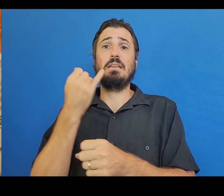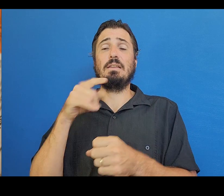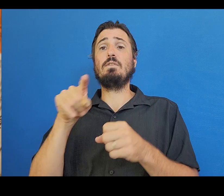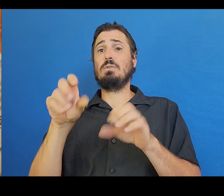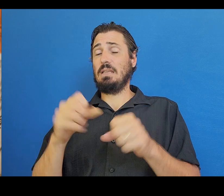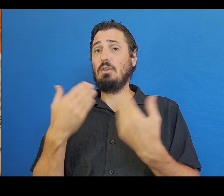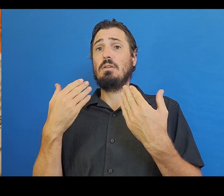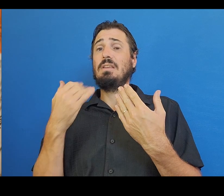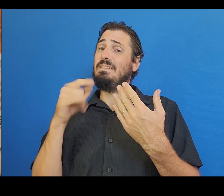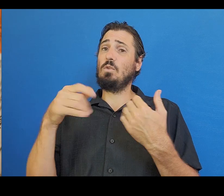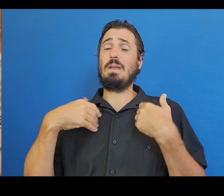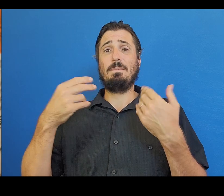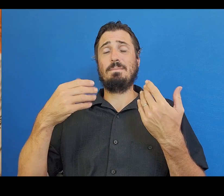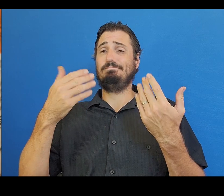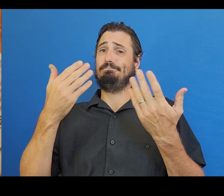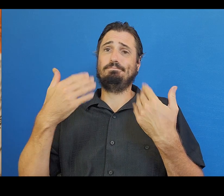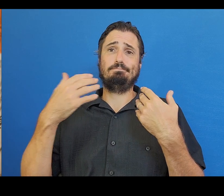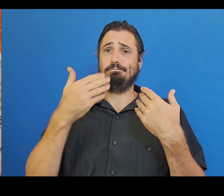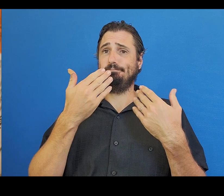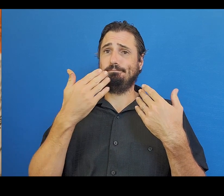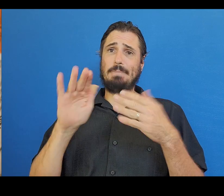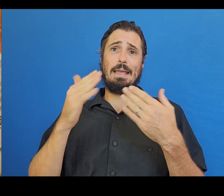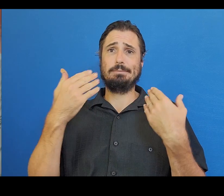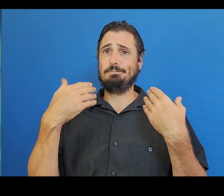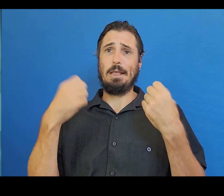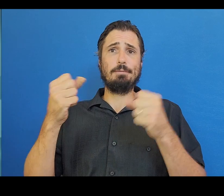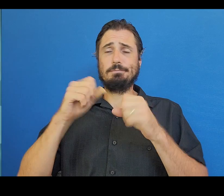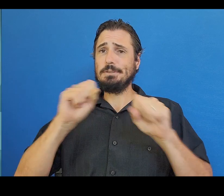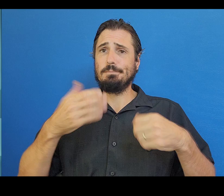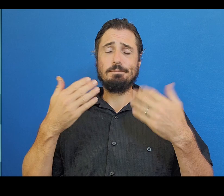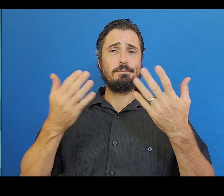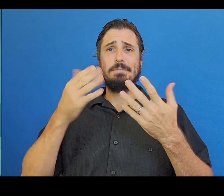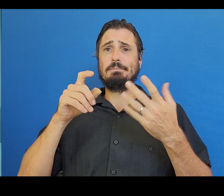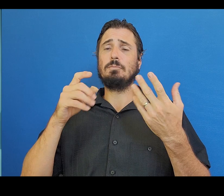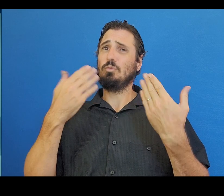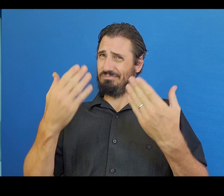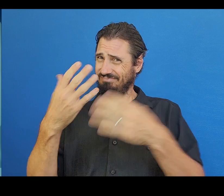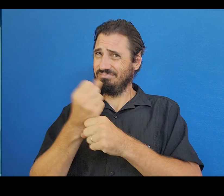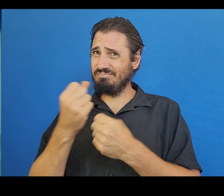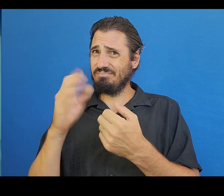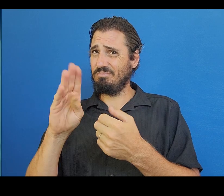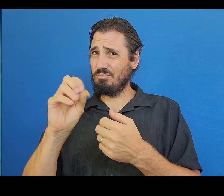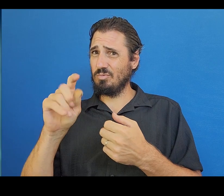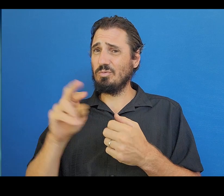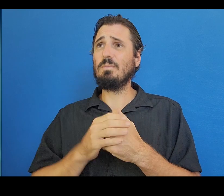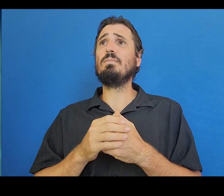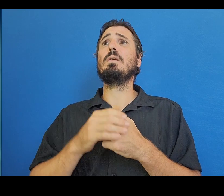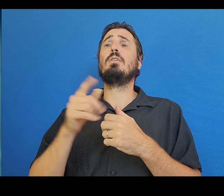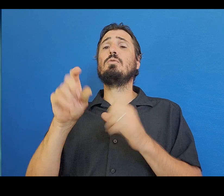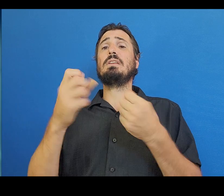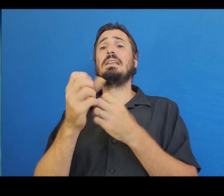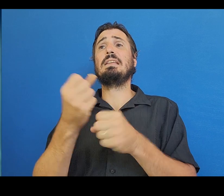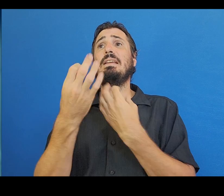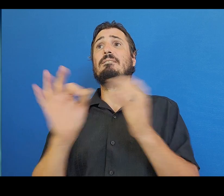especially if you are at risk due to an age or underlying medical condition. Free summer lunches are now available for all children on Kauai, weekdays at